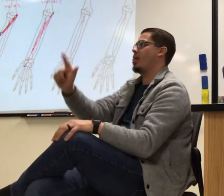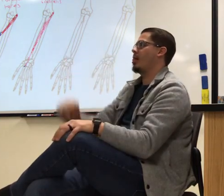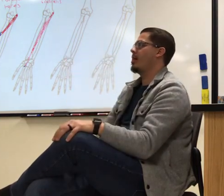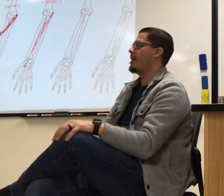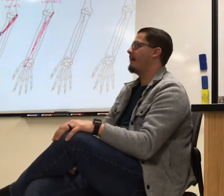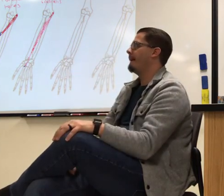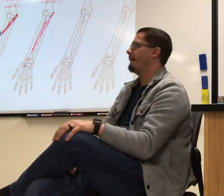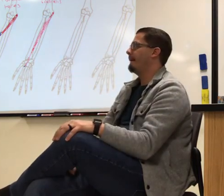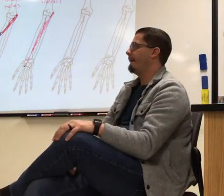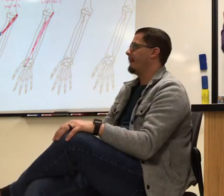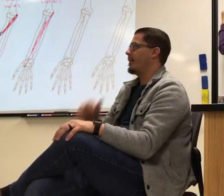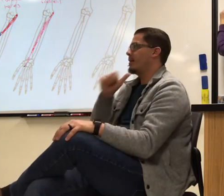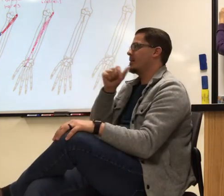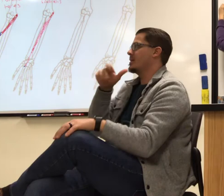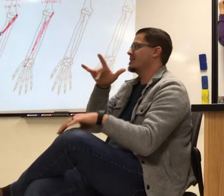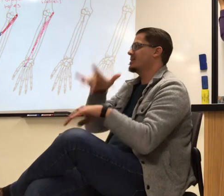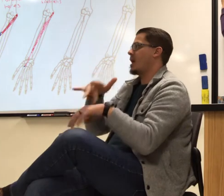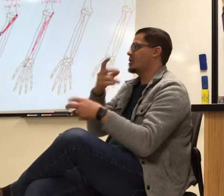All right, so the next one is